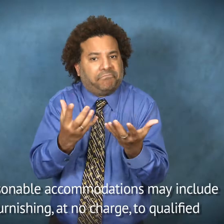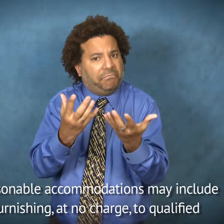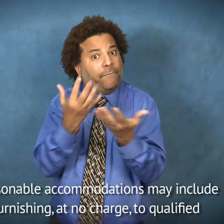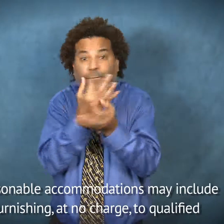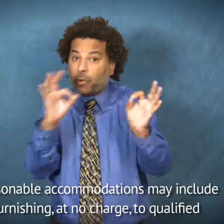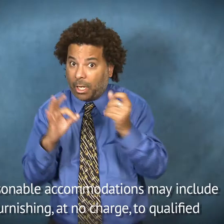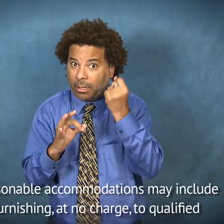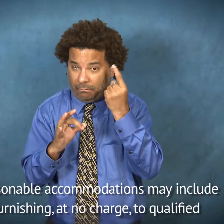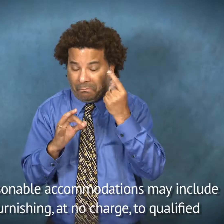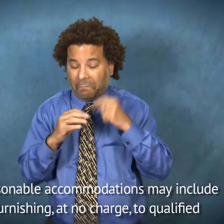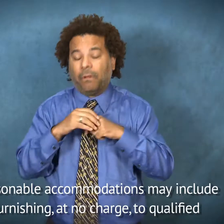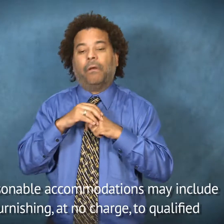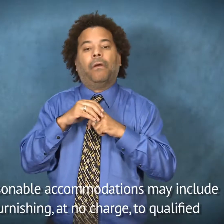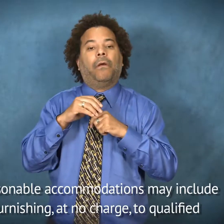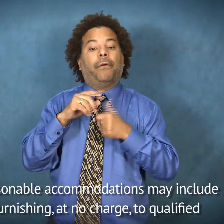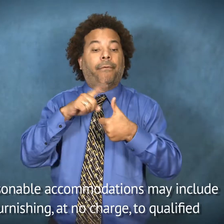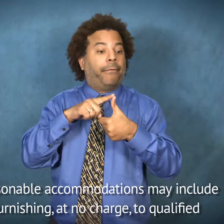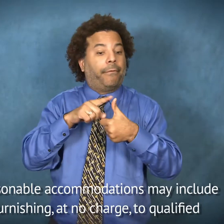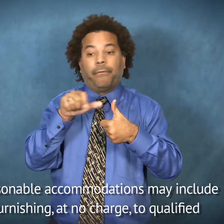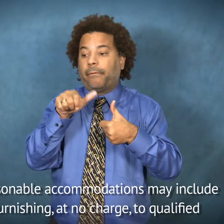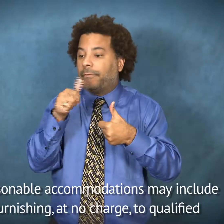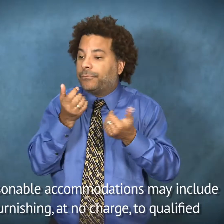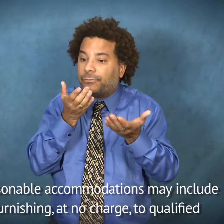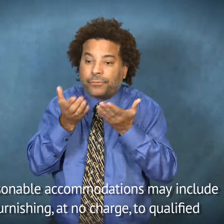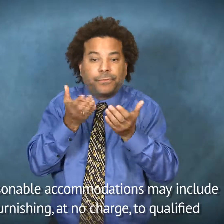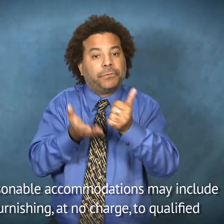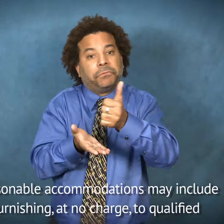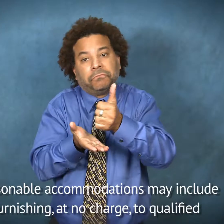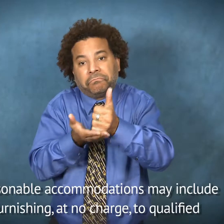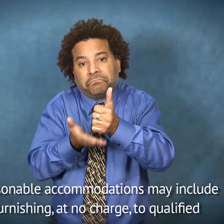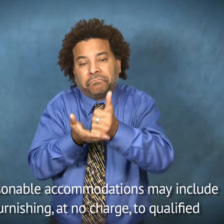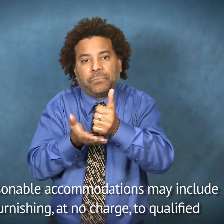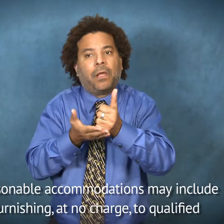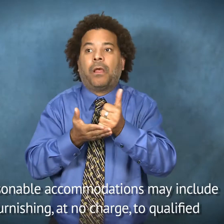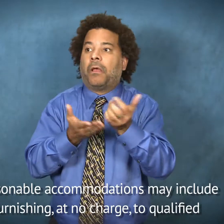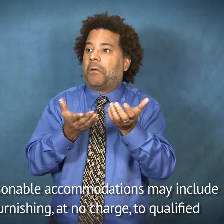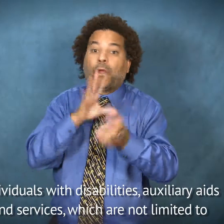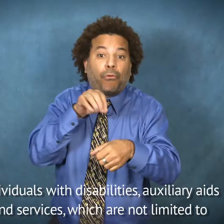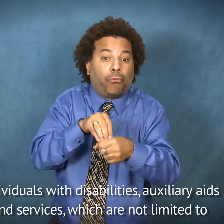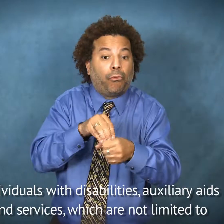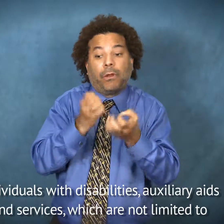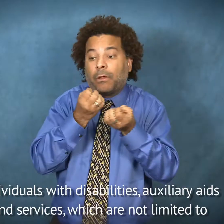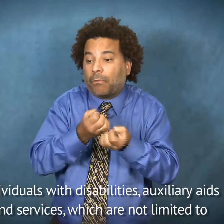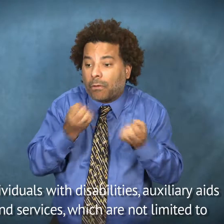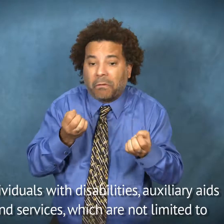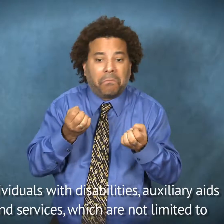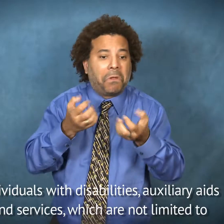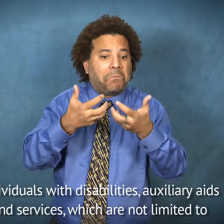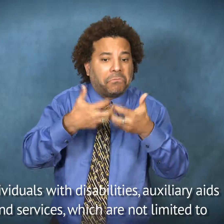include furnishing, at no charge, to qualified individuals with disabilities, auxiliary aids and services, which are not limited